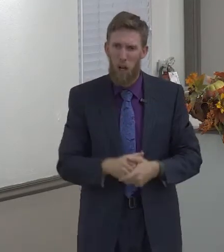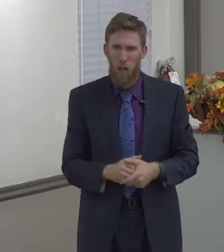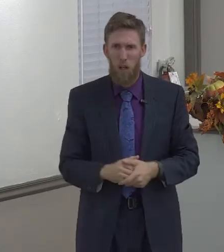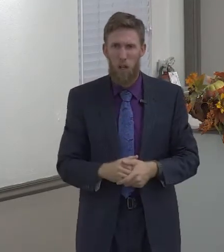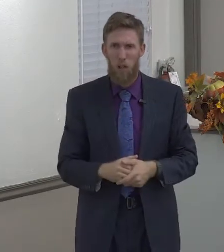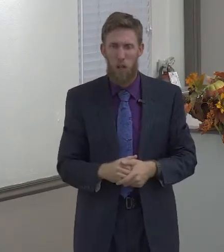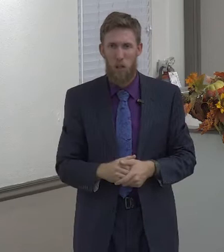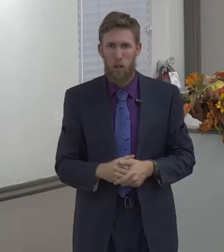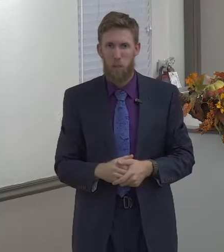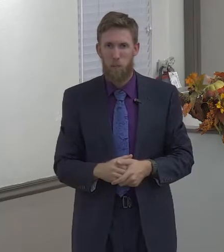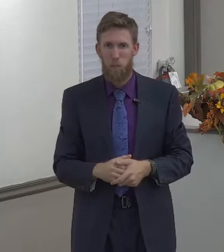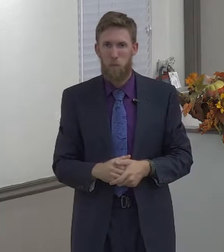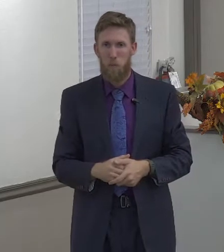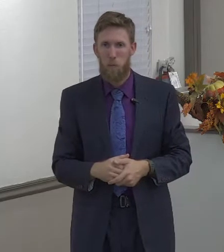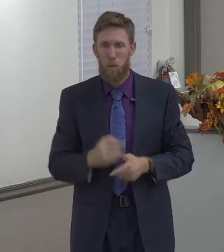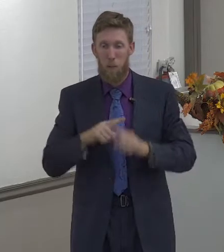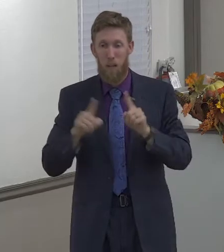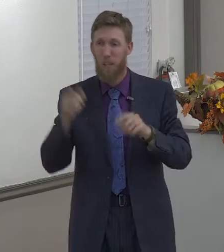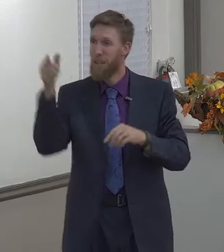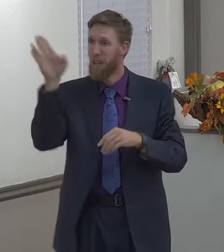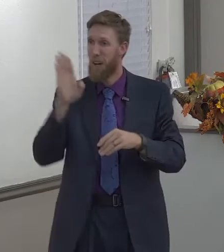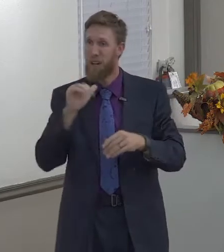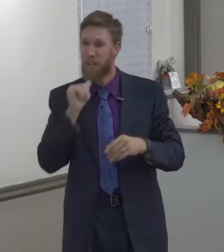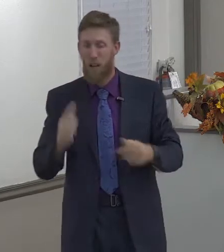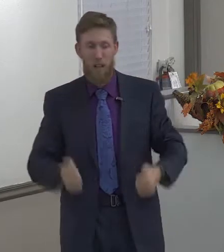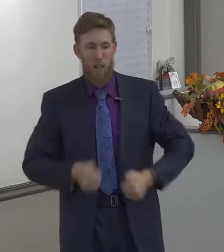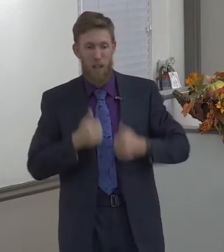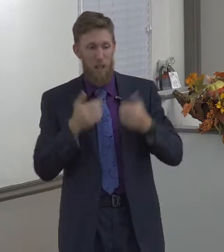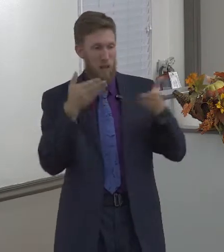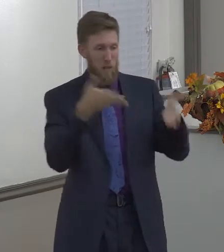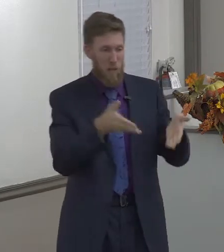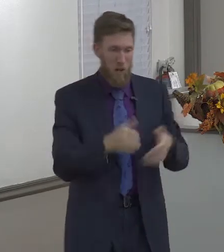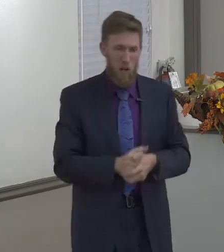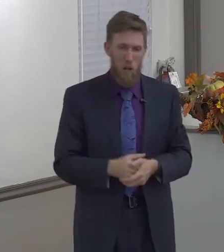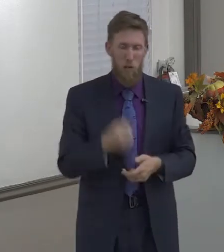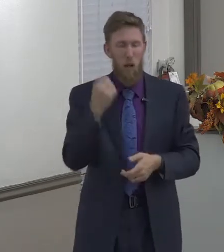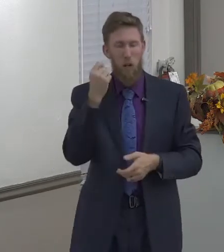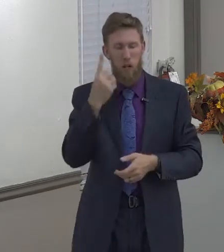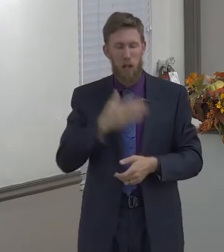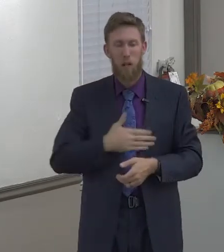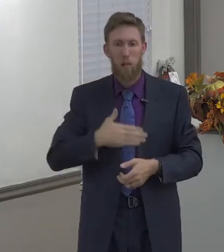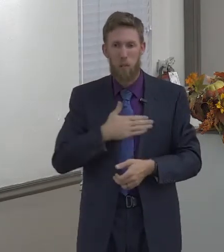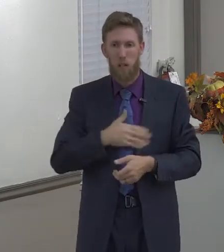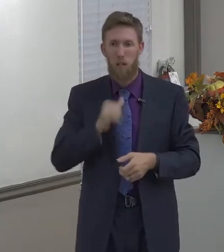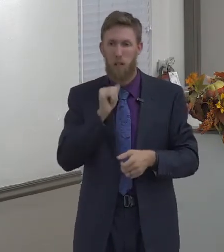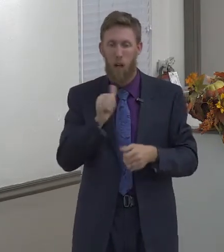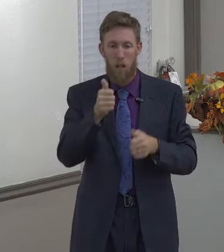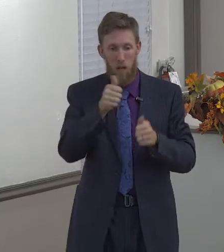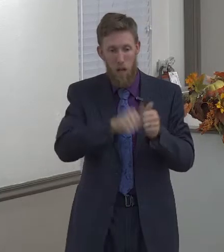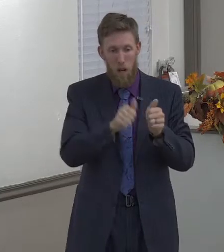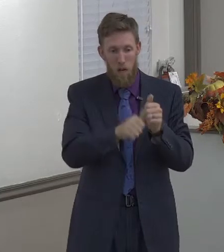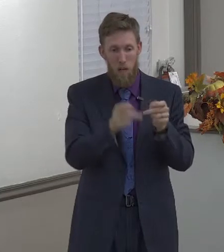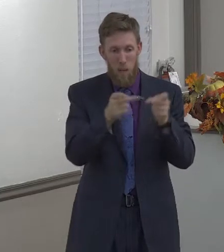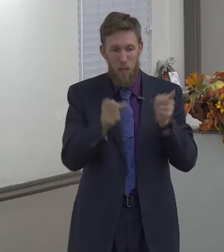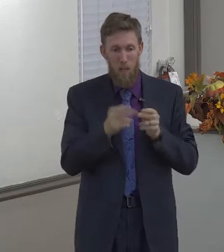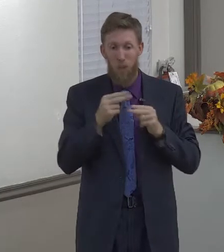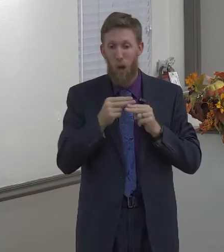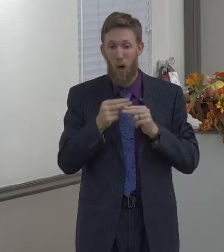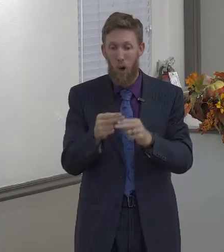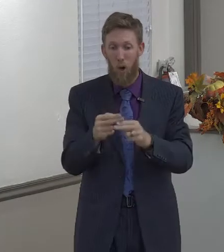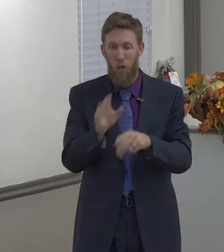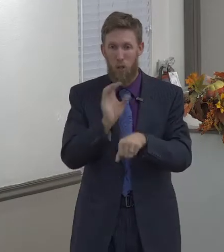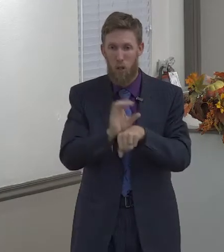God inhabits. Not everything that seems like God is working in it is really a place that God inhabits.